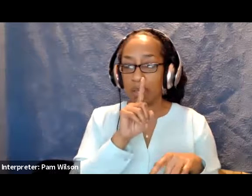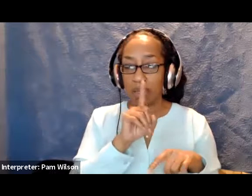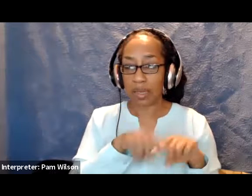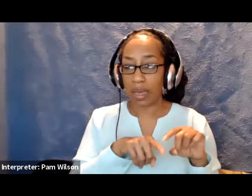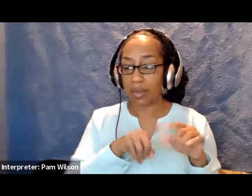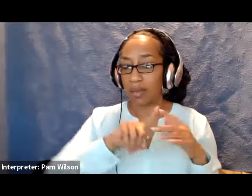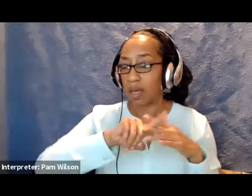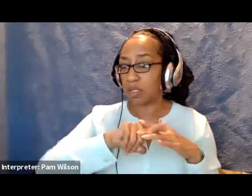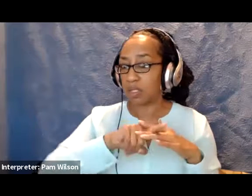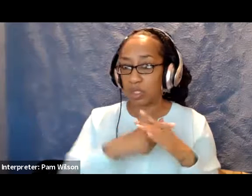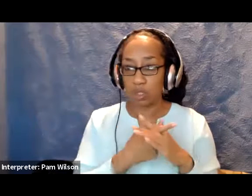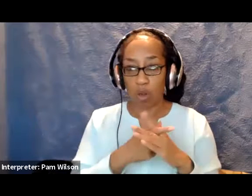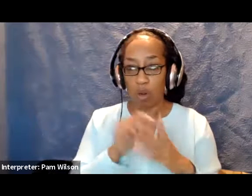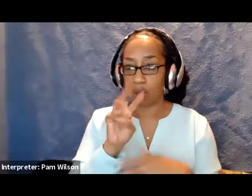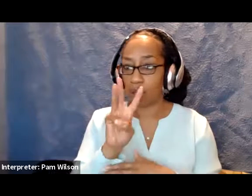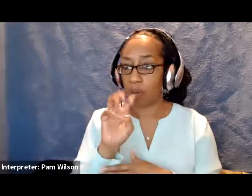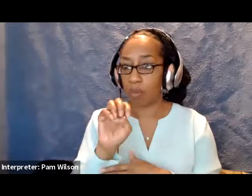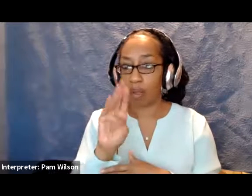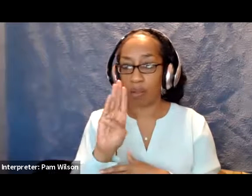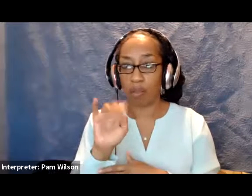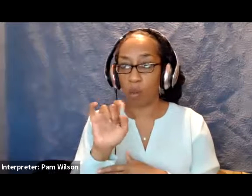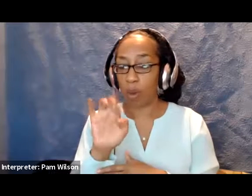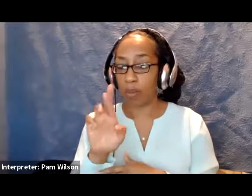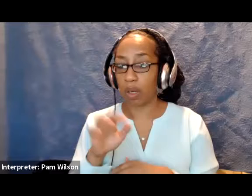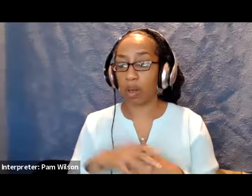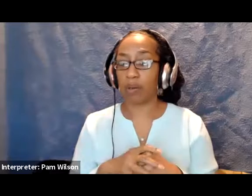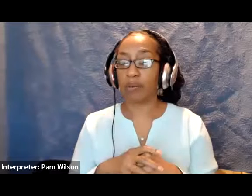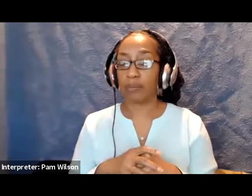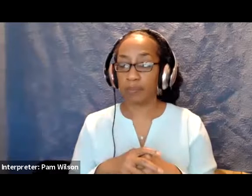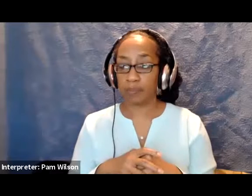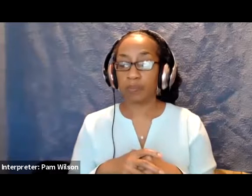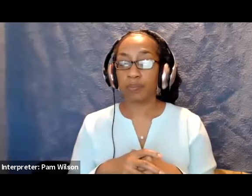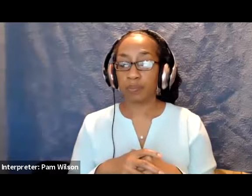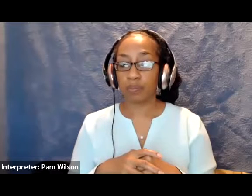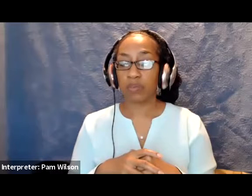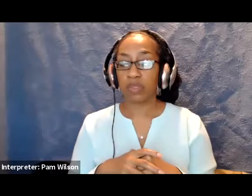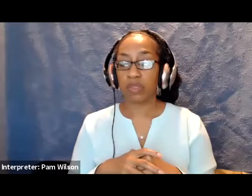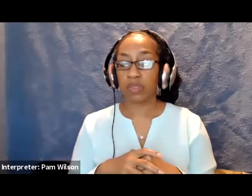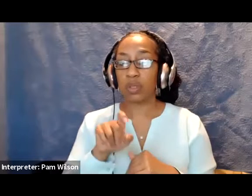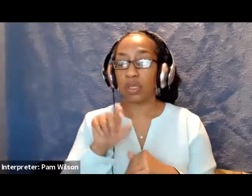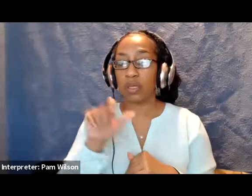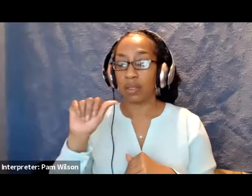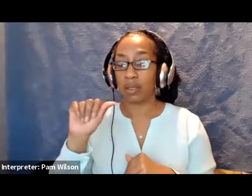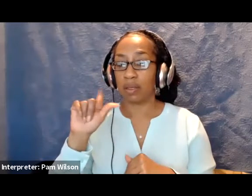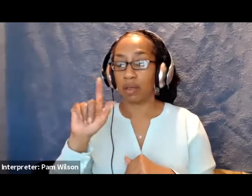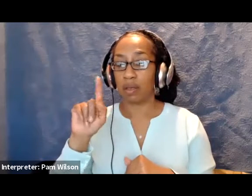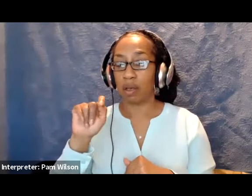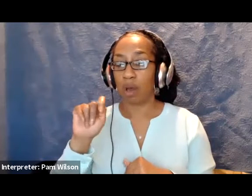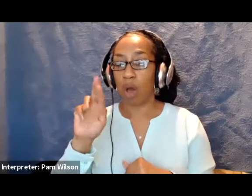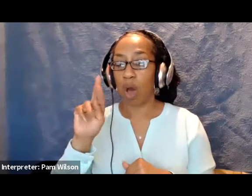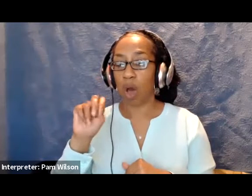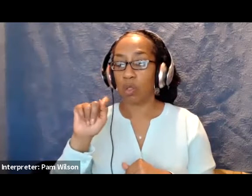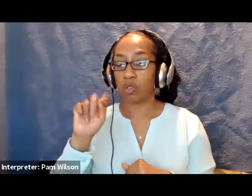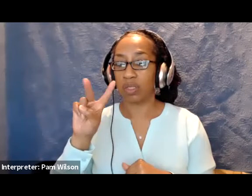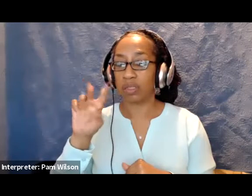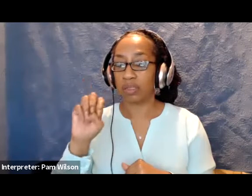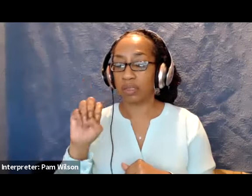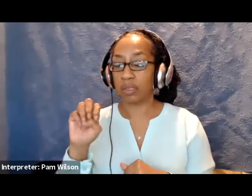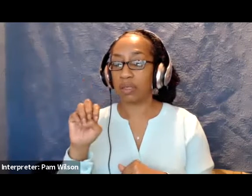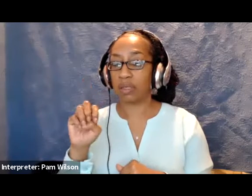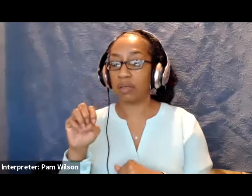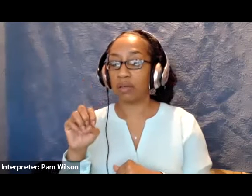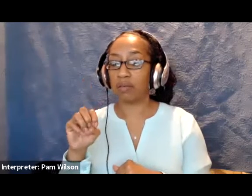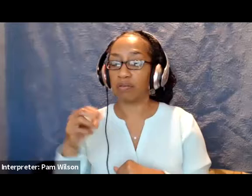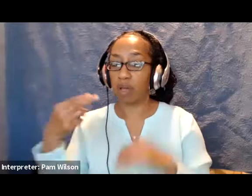the webinar. All right. This is where I talked about needing an alternative host. Panelists, again, are